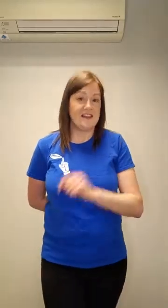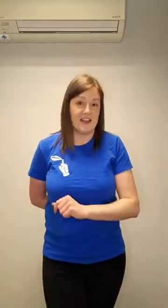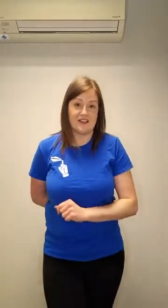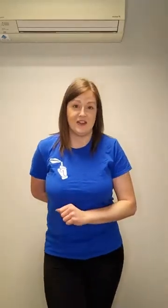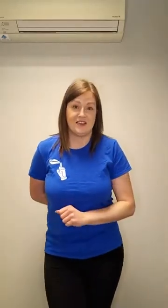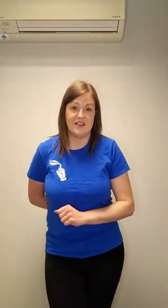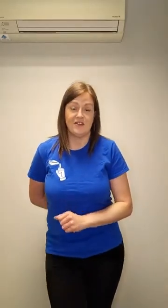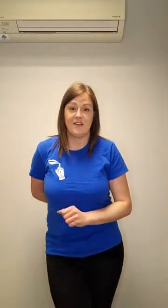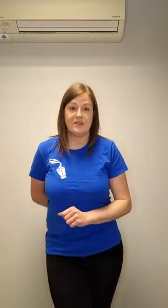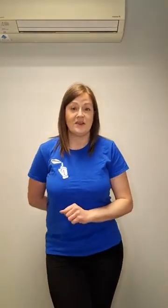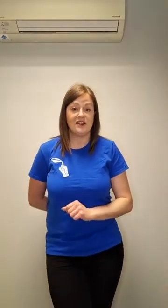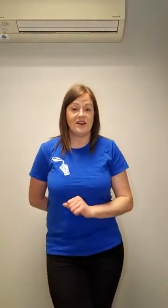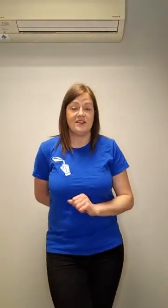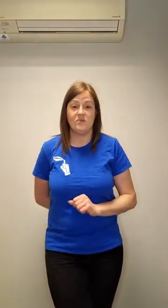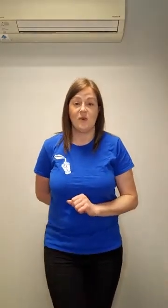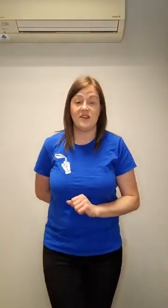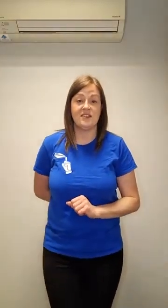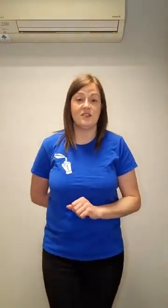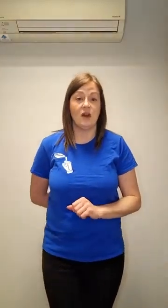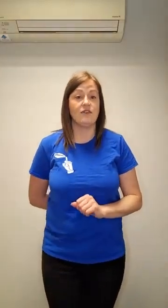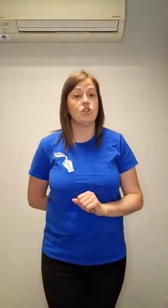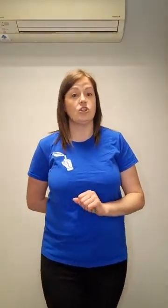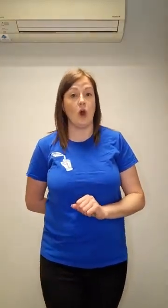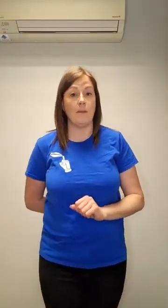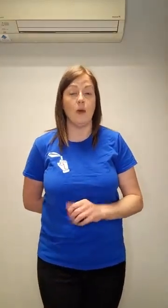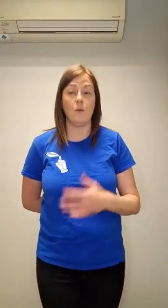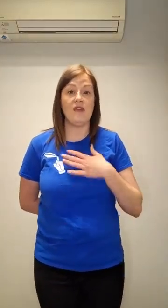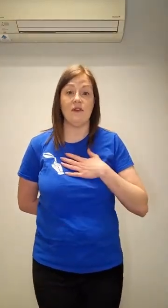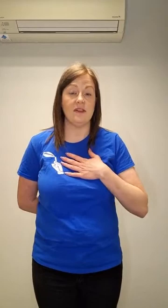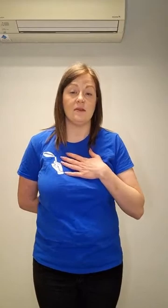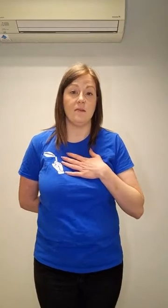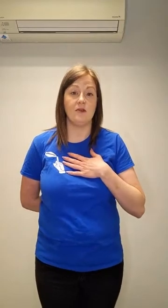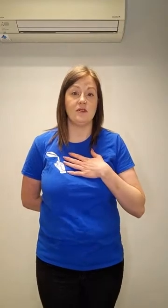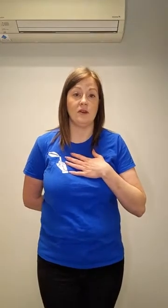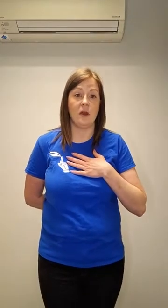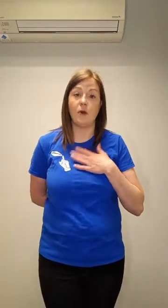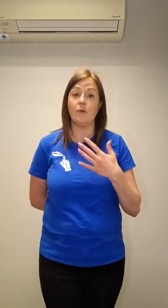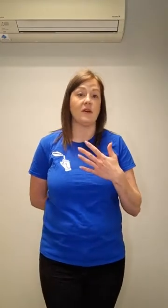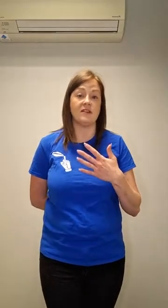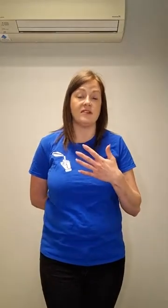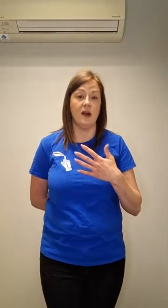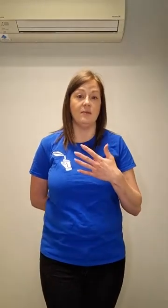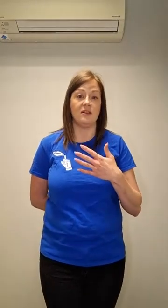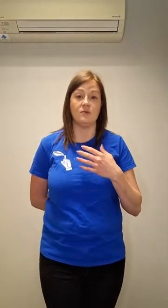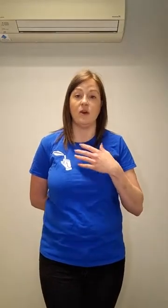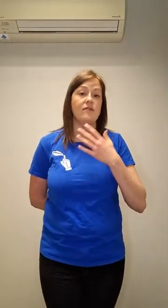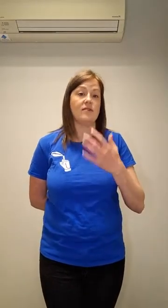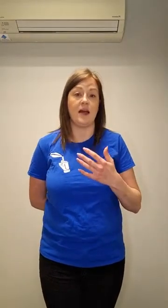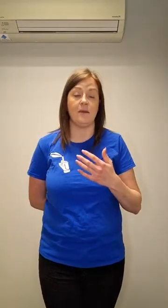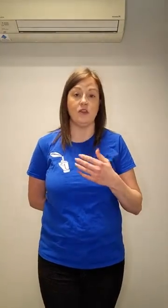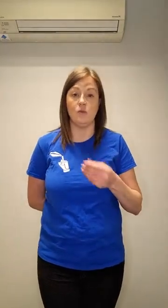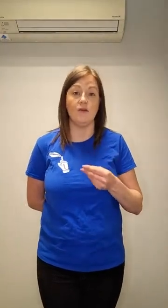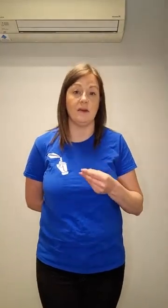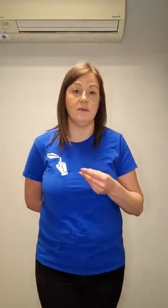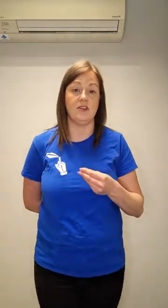get started. The first one is nice and simple, and it's the sign for stop. We feel it's the most appropriate sign because whatever is happening, you want somebody to